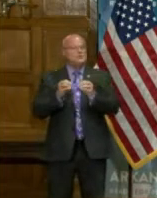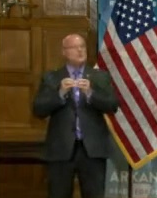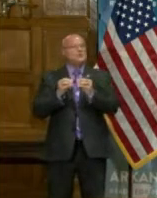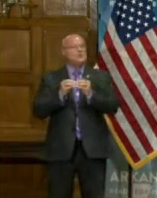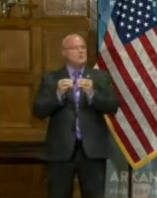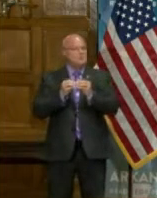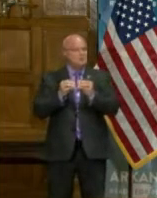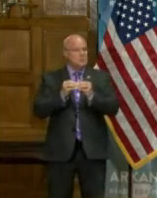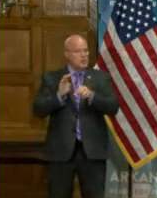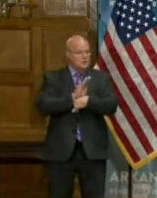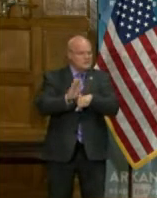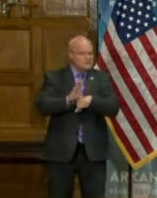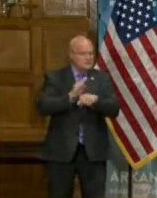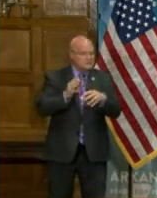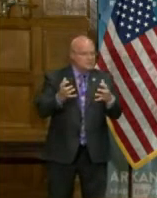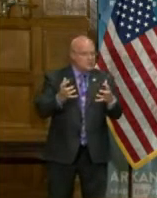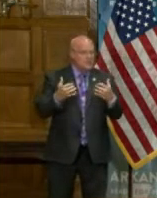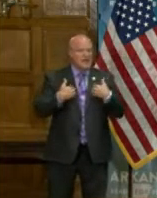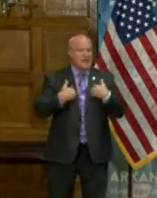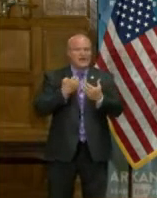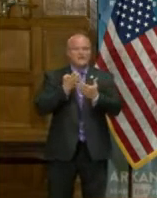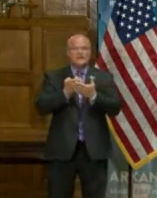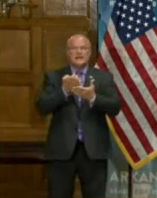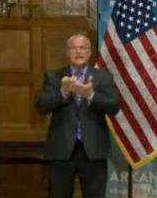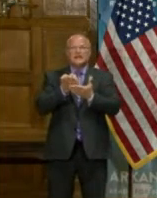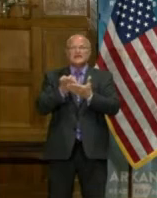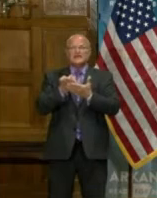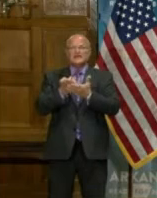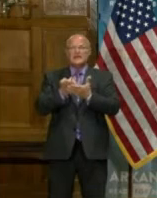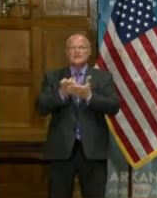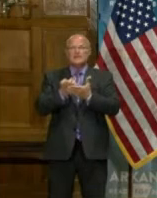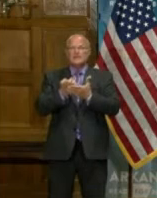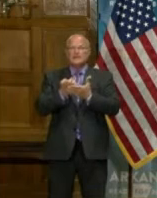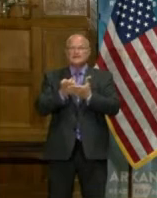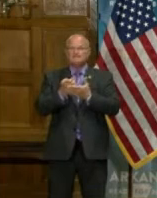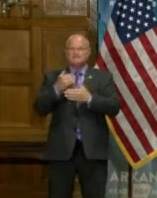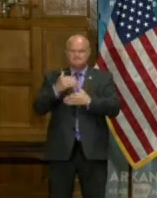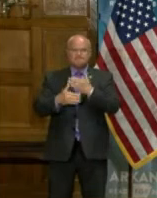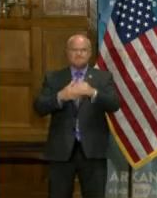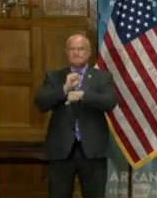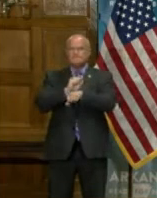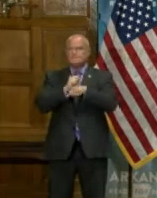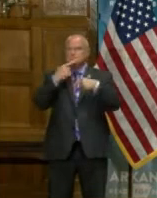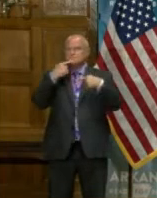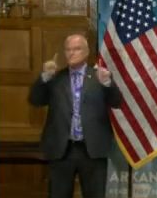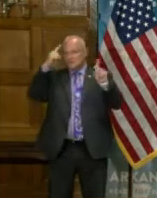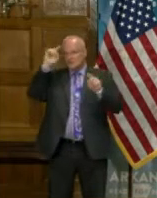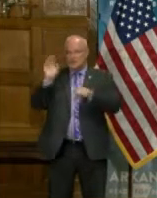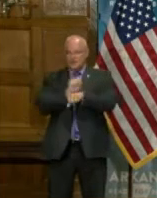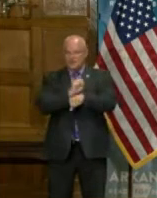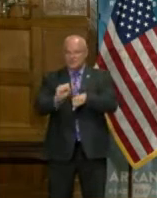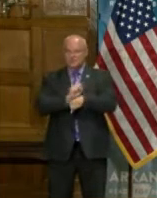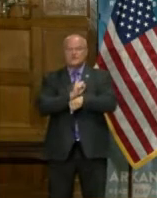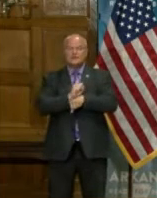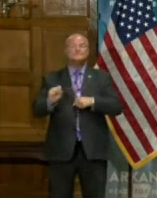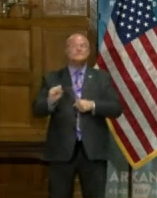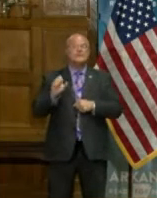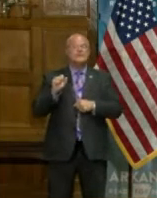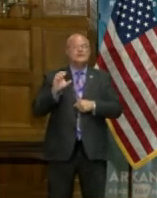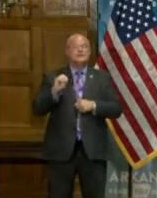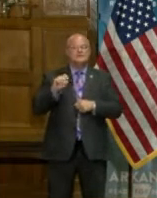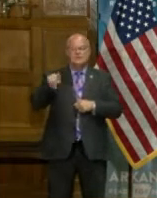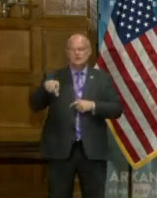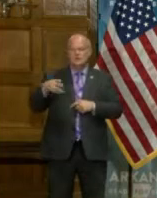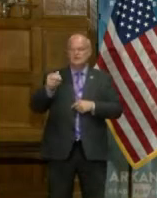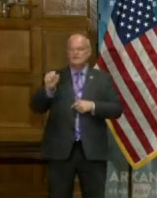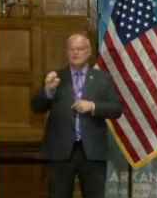more business and to have an economic pattern that works for their industry. And so